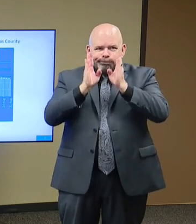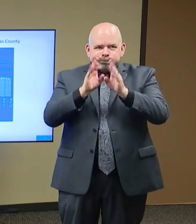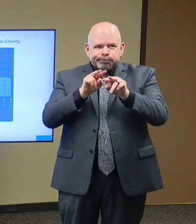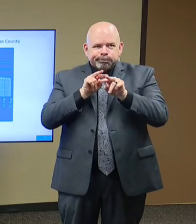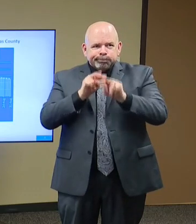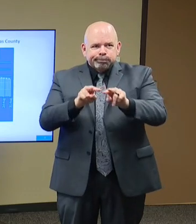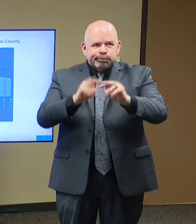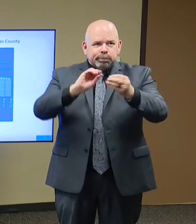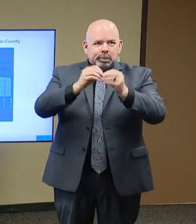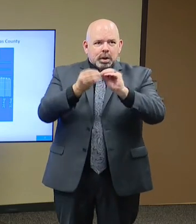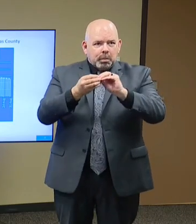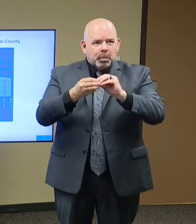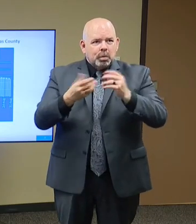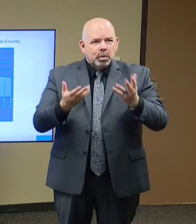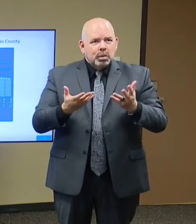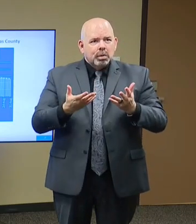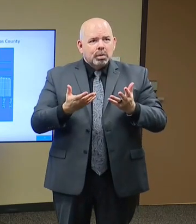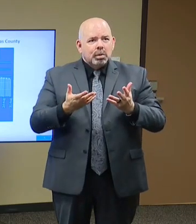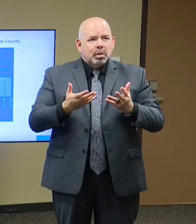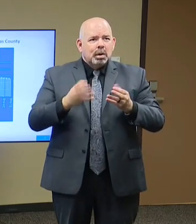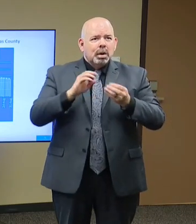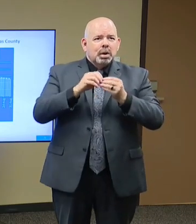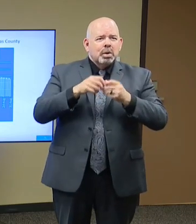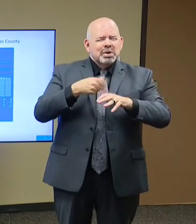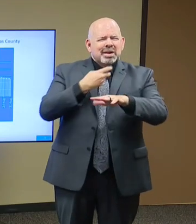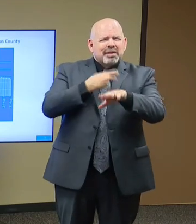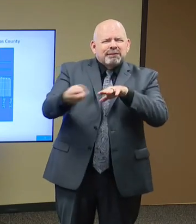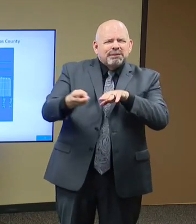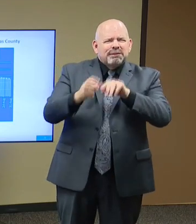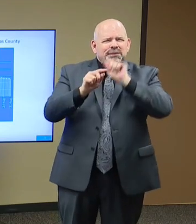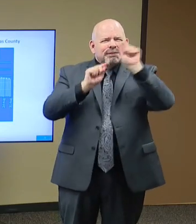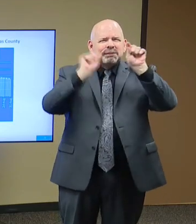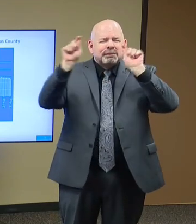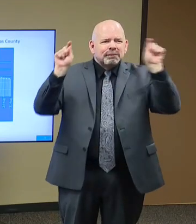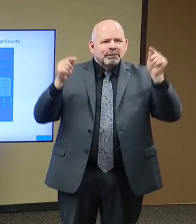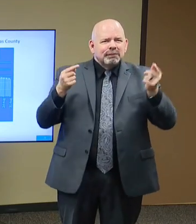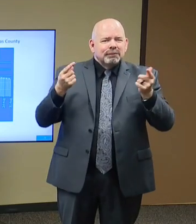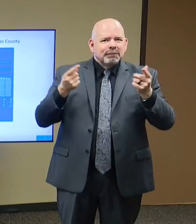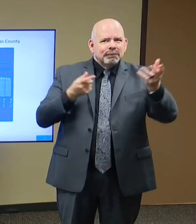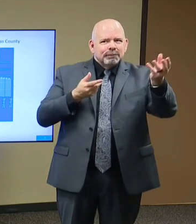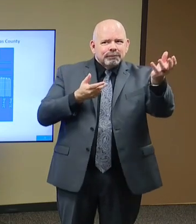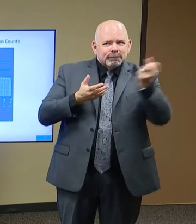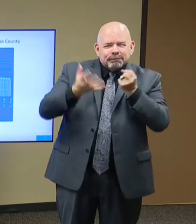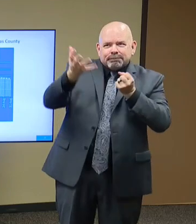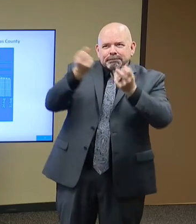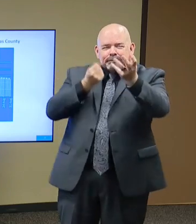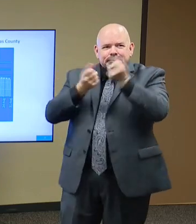of the numbers, they're difficult to get